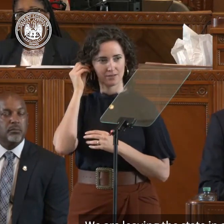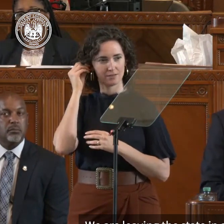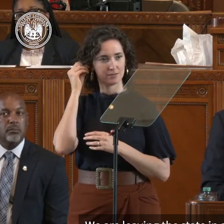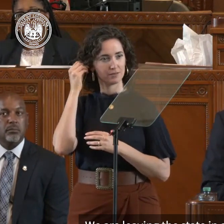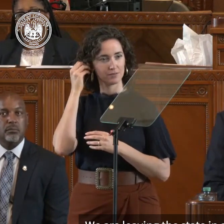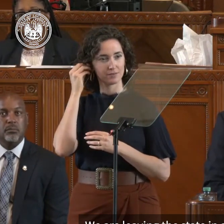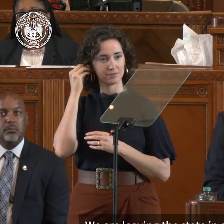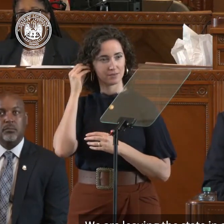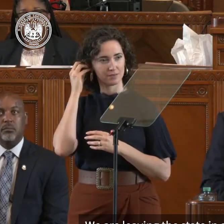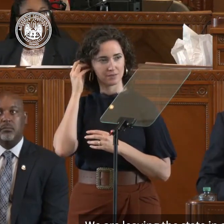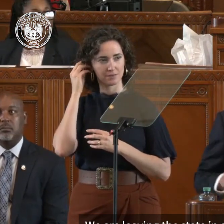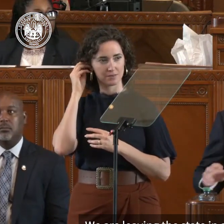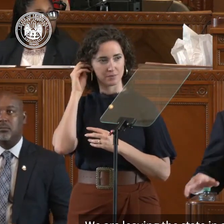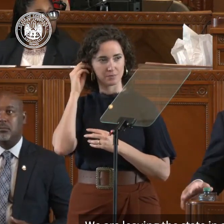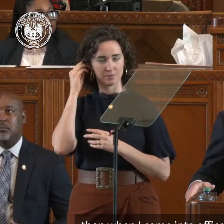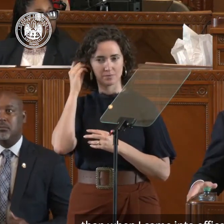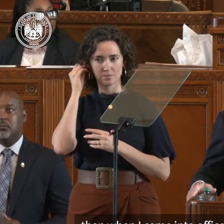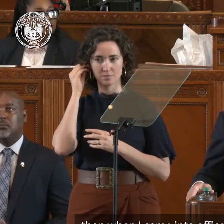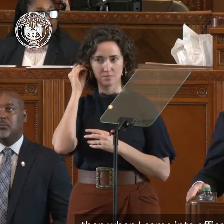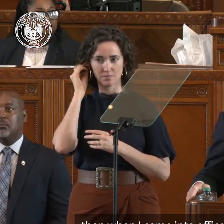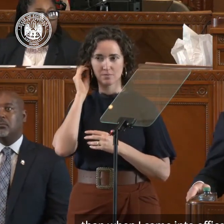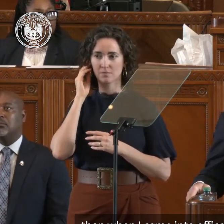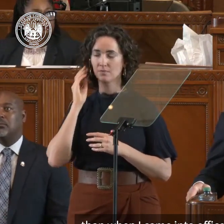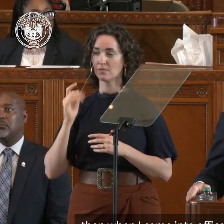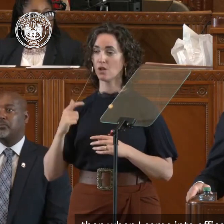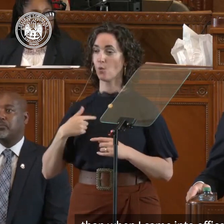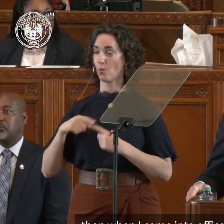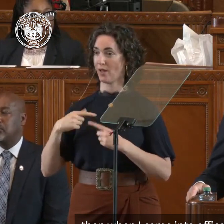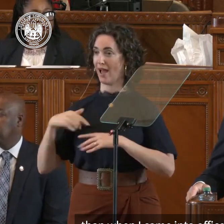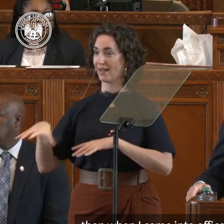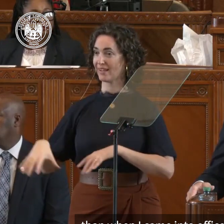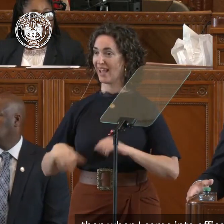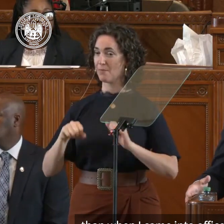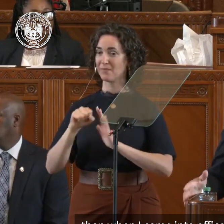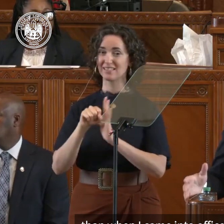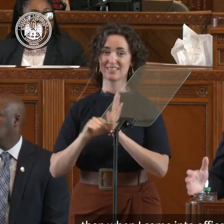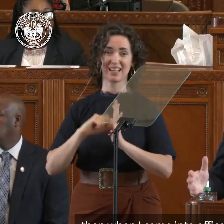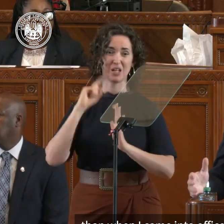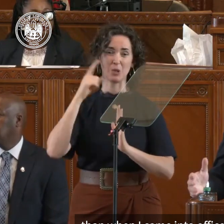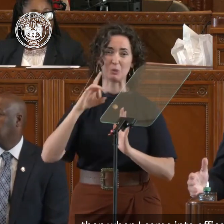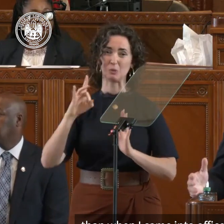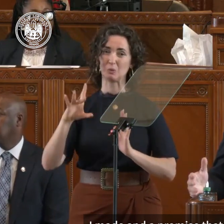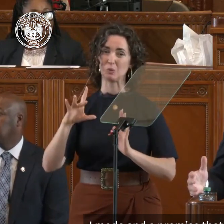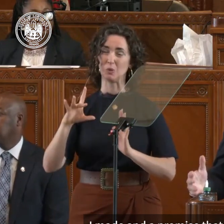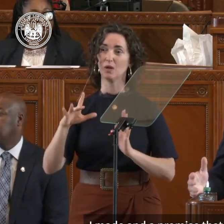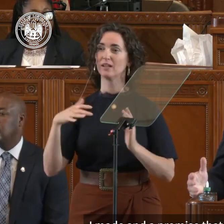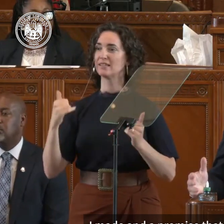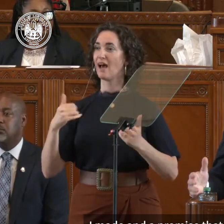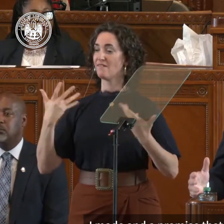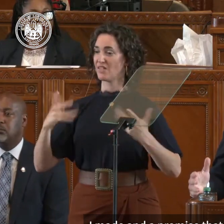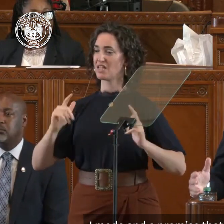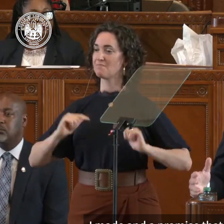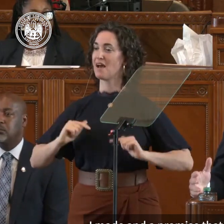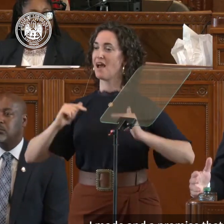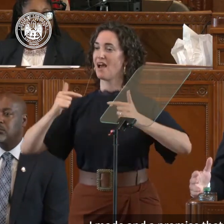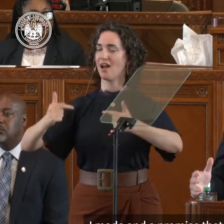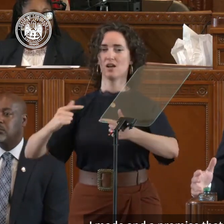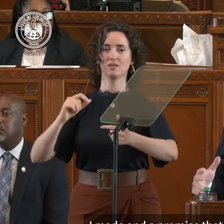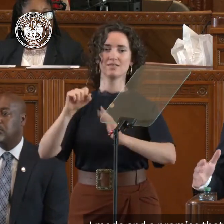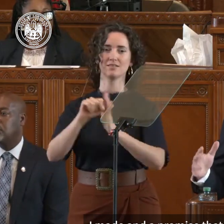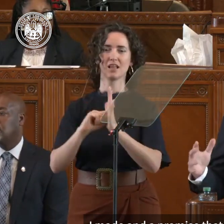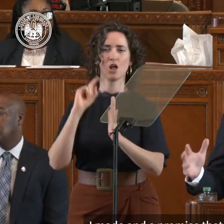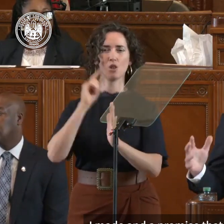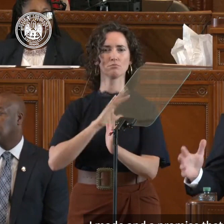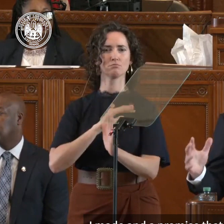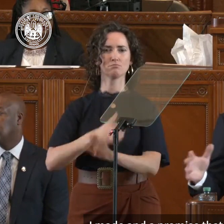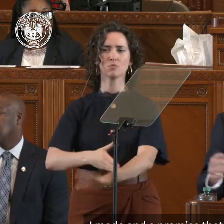We are leaving the state in a much better posture than when I came into office. And that is a promise I made, and a promise